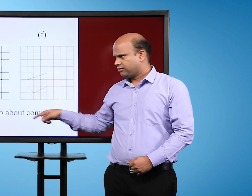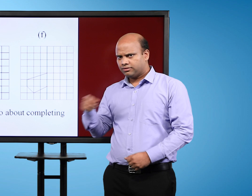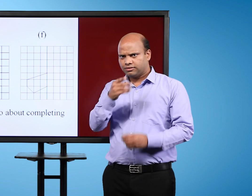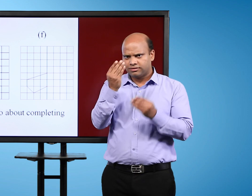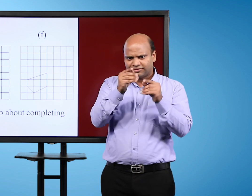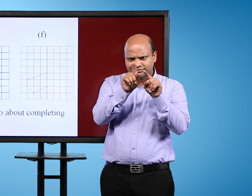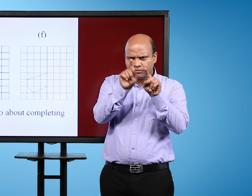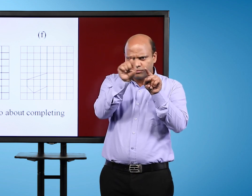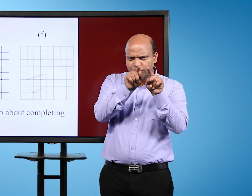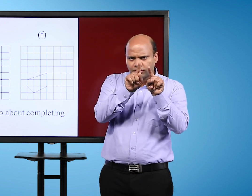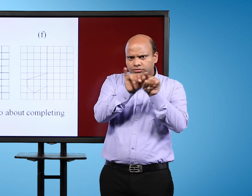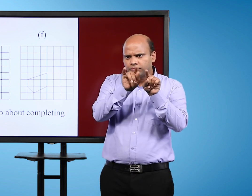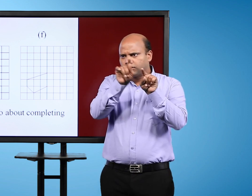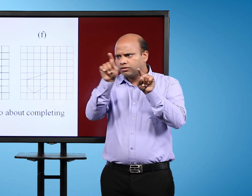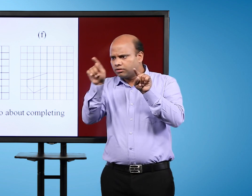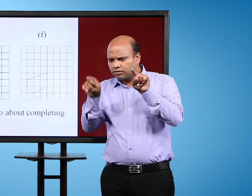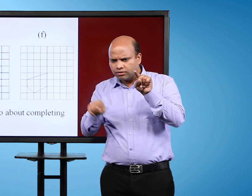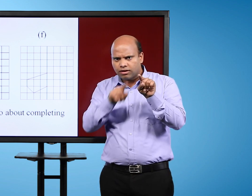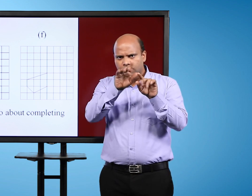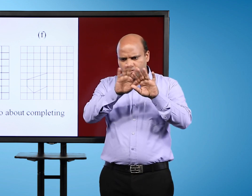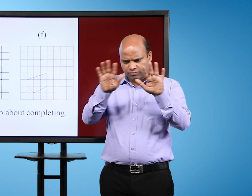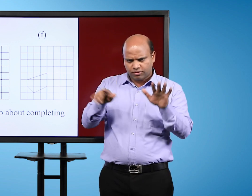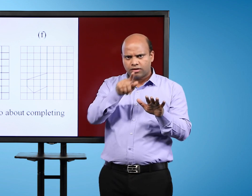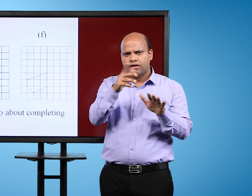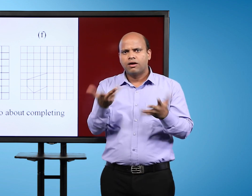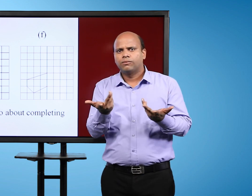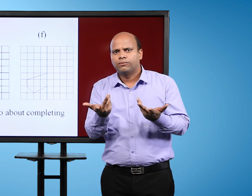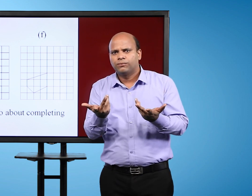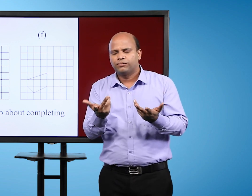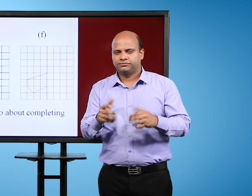F. How did you go about completing the picture?